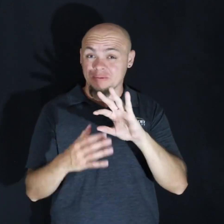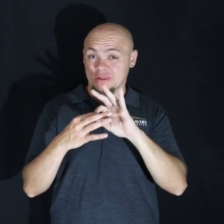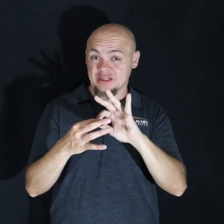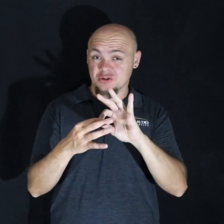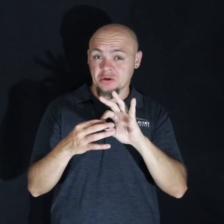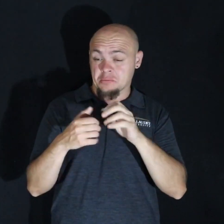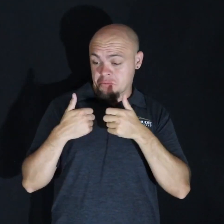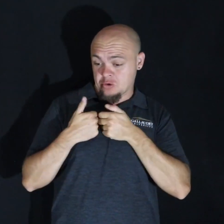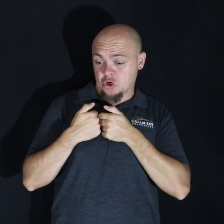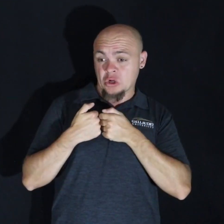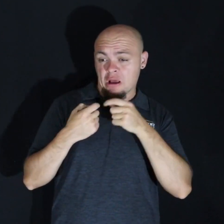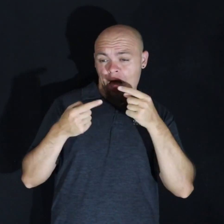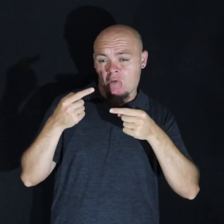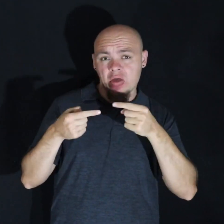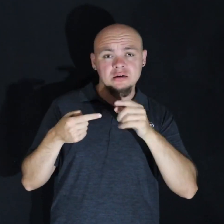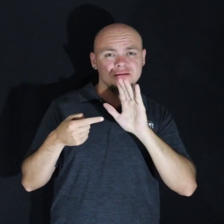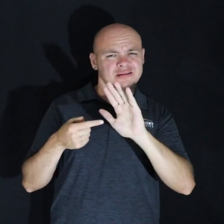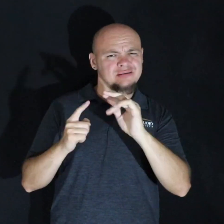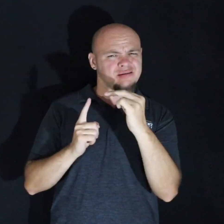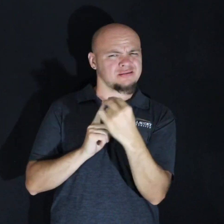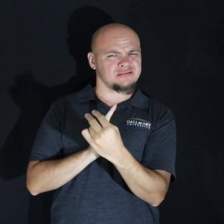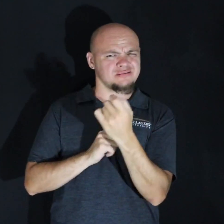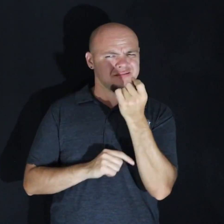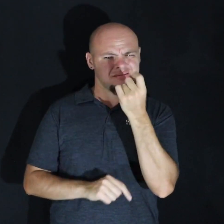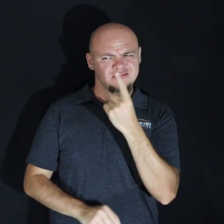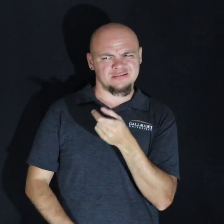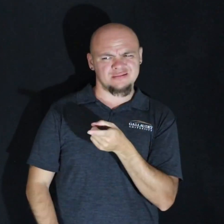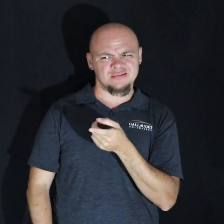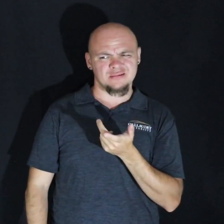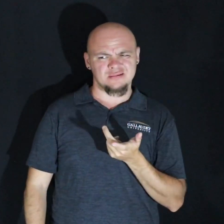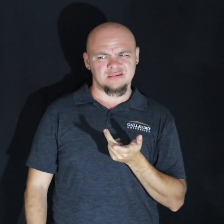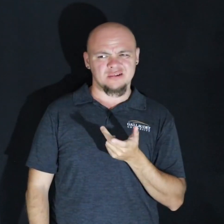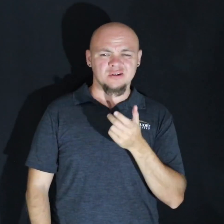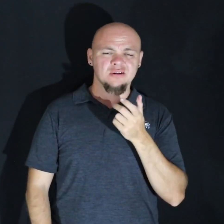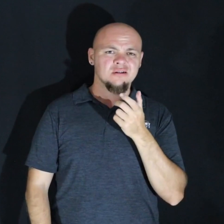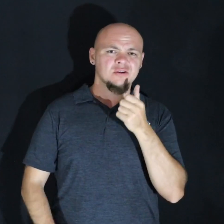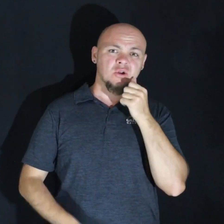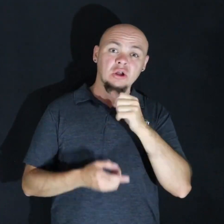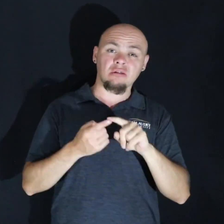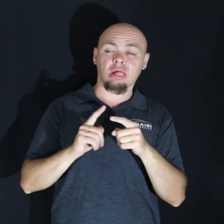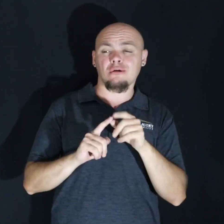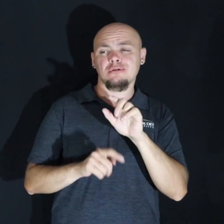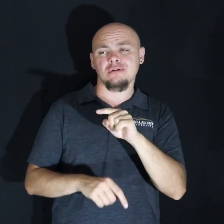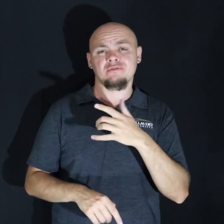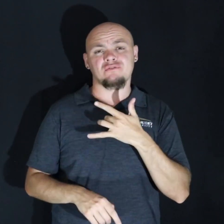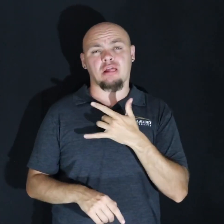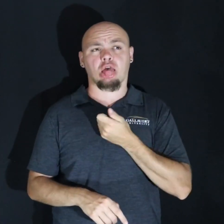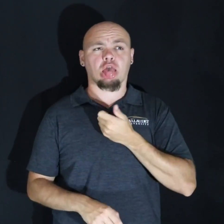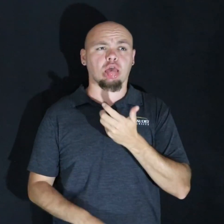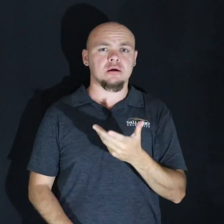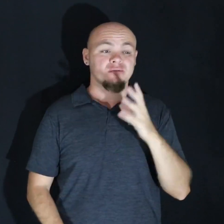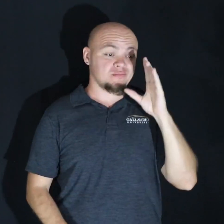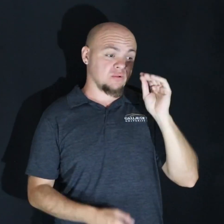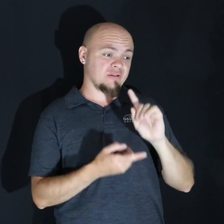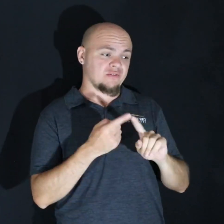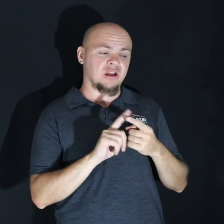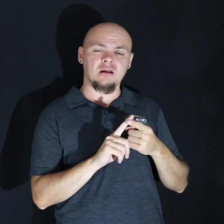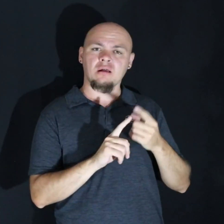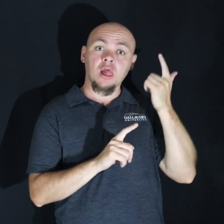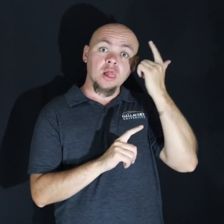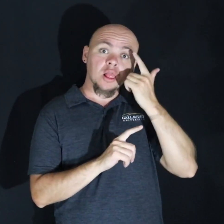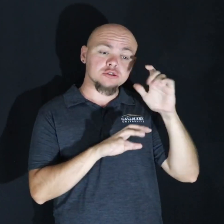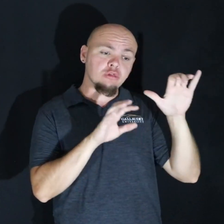and the other person's point of view is not making any sense to you? Girlfriend is talking about her feelings and the boyfriend is talking about